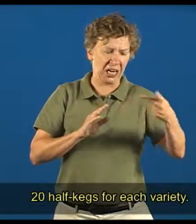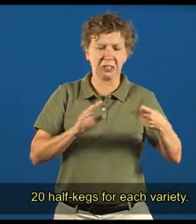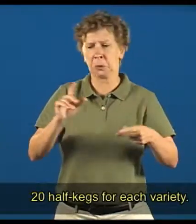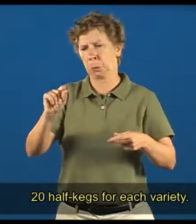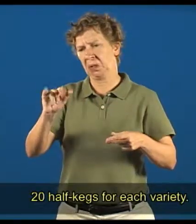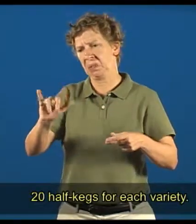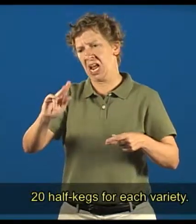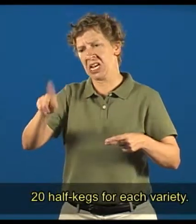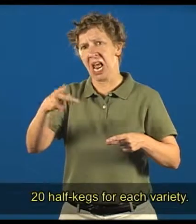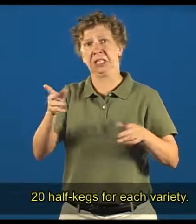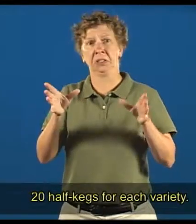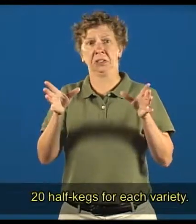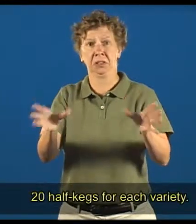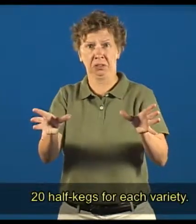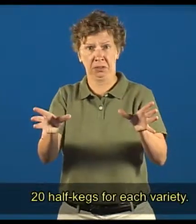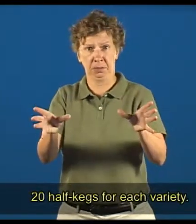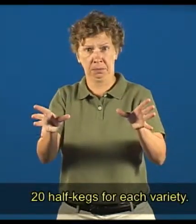20 half kegs for each variety.